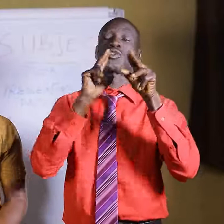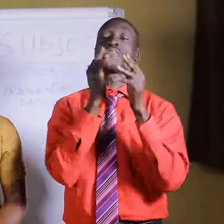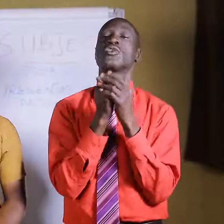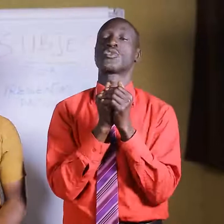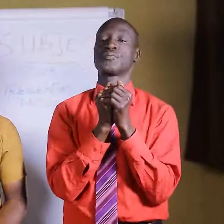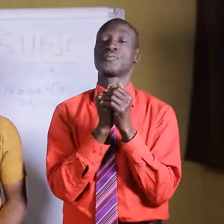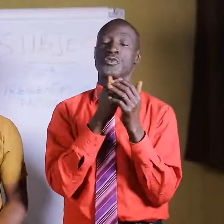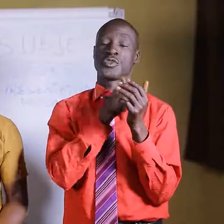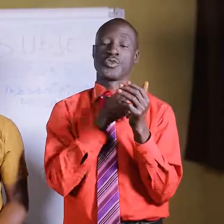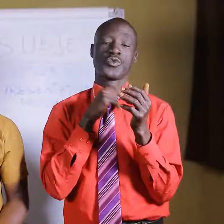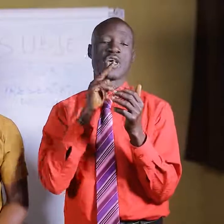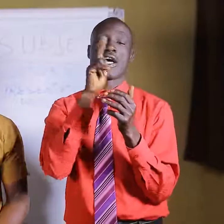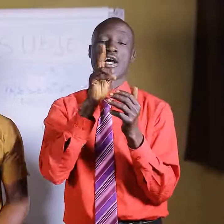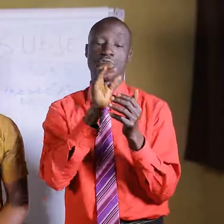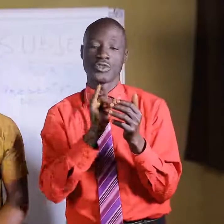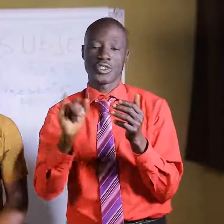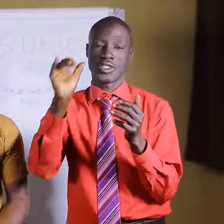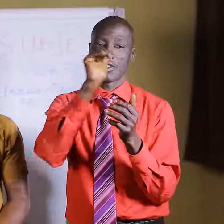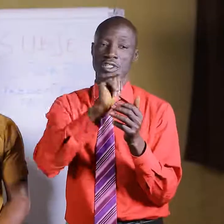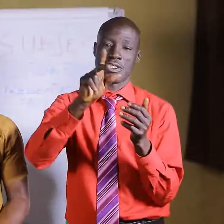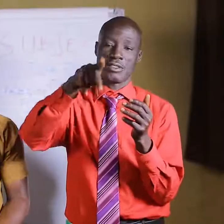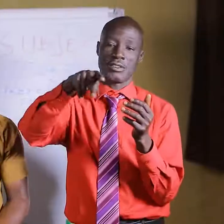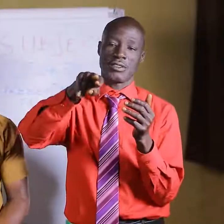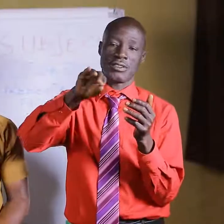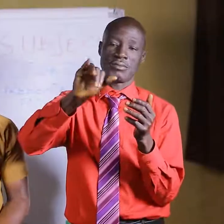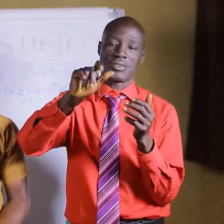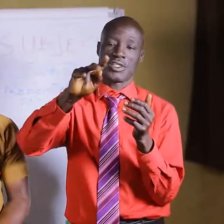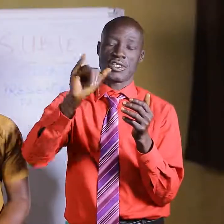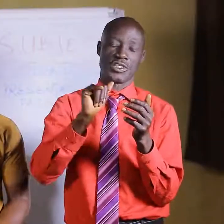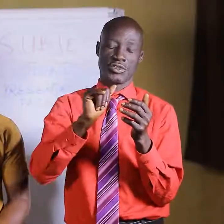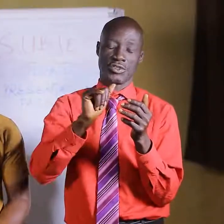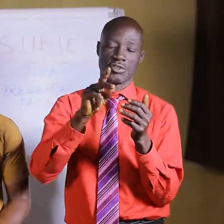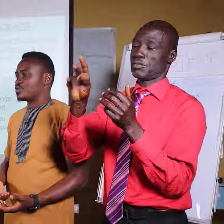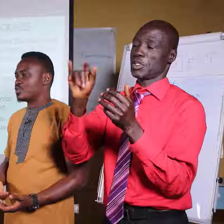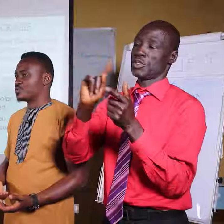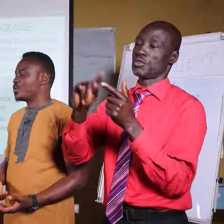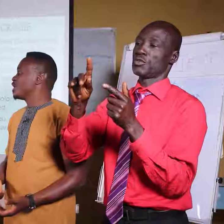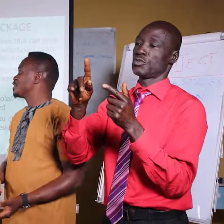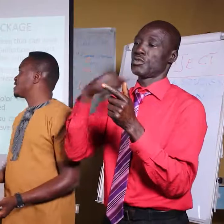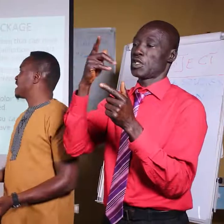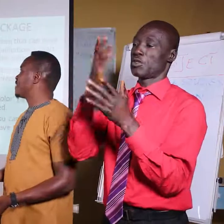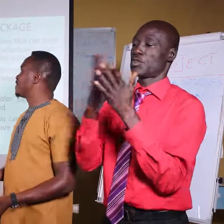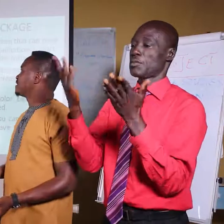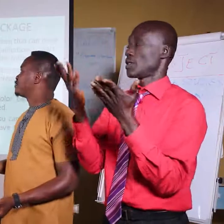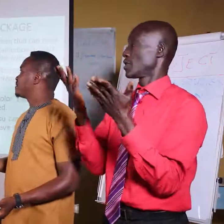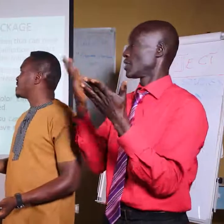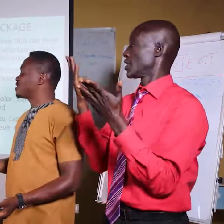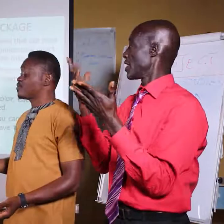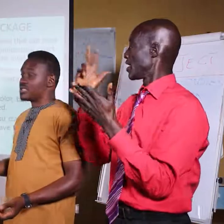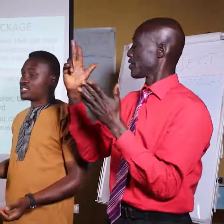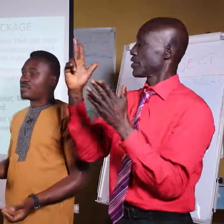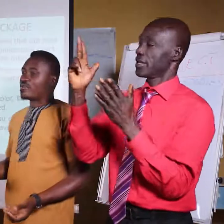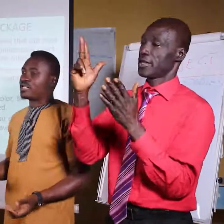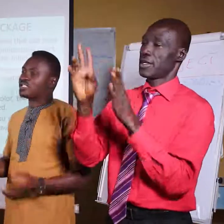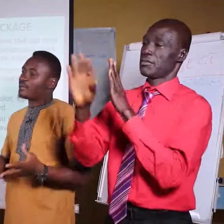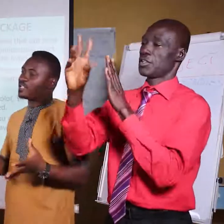am using what? A presentation package to display or to dish out these informations to you. So there are what? 3 basic